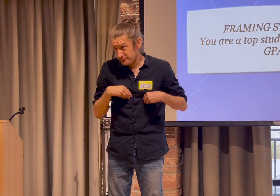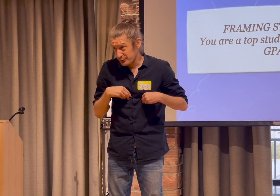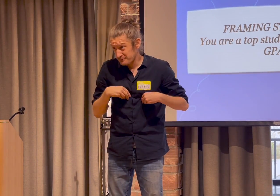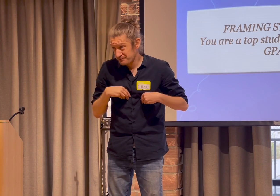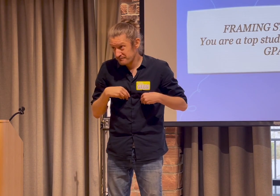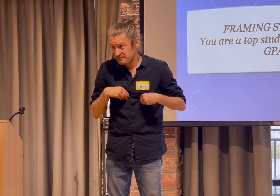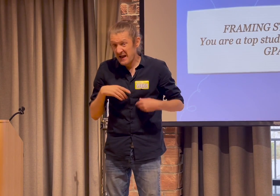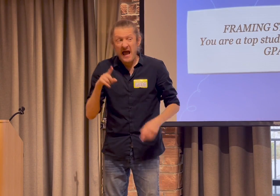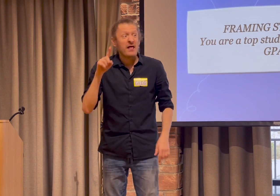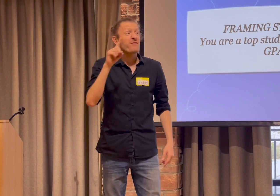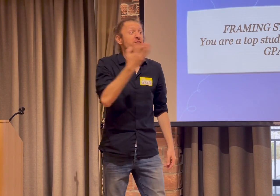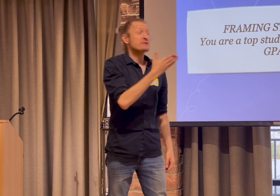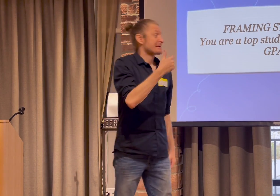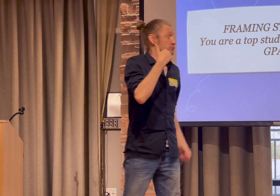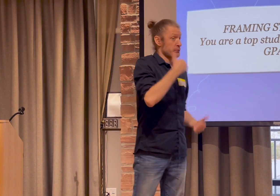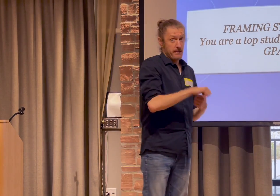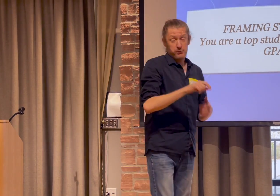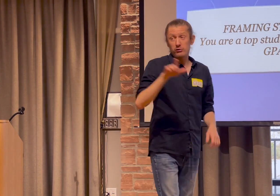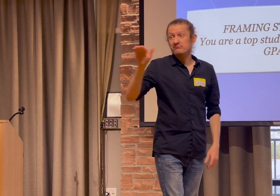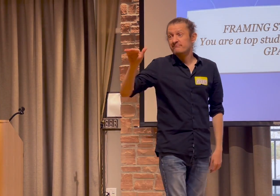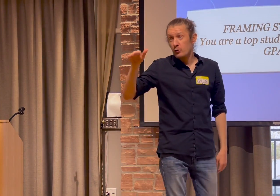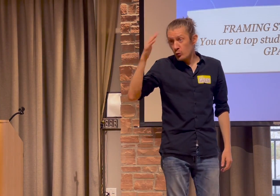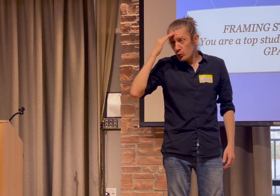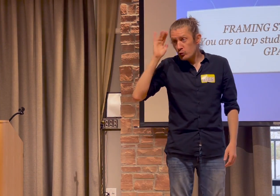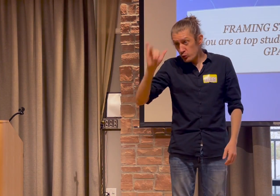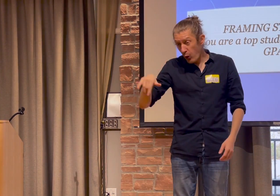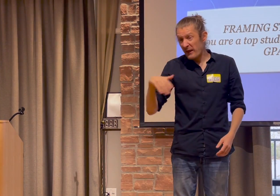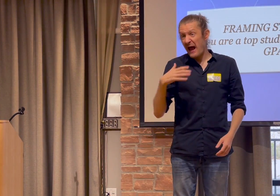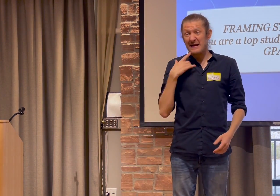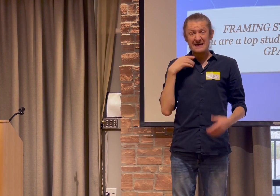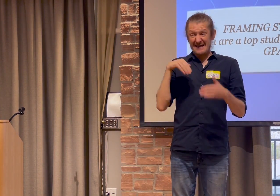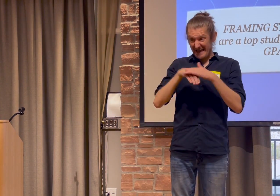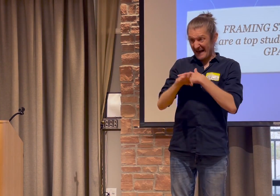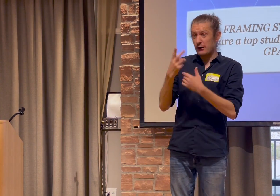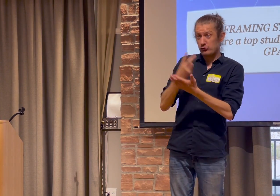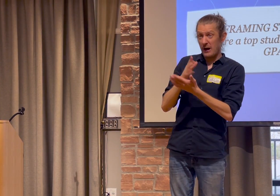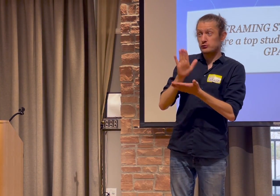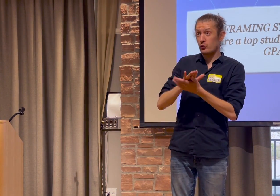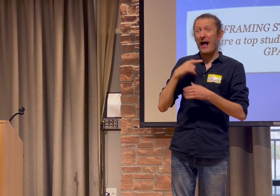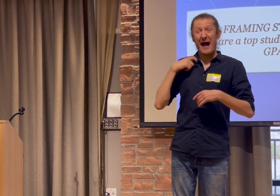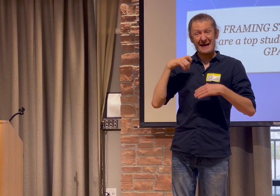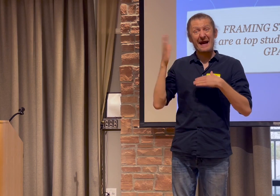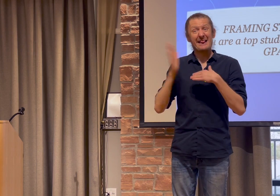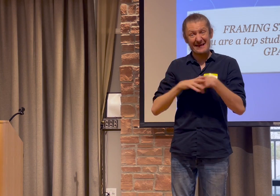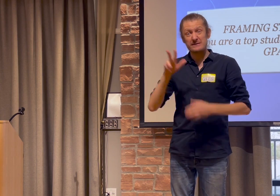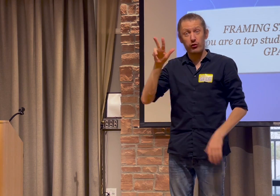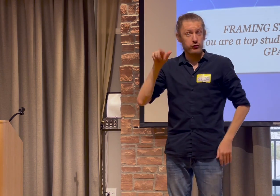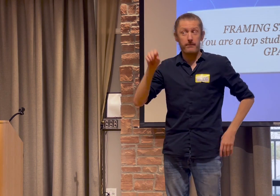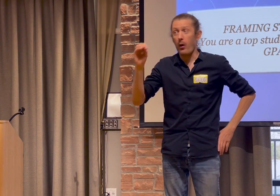a 3.0. But tell them that's not acceptable. Remember,